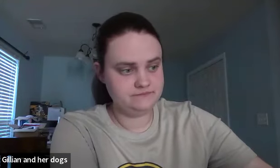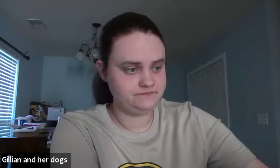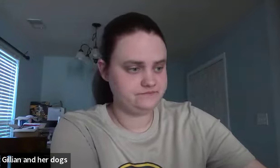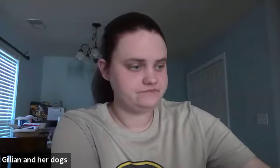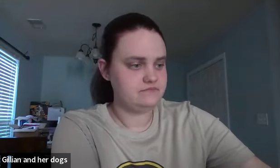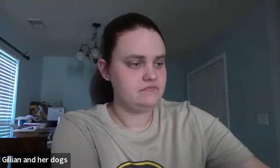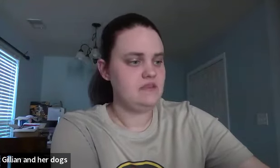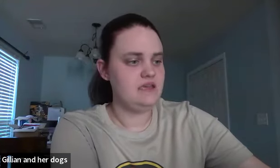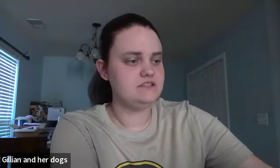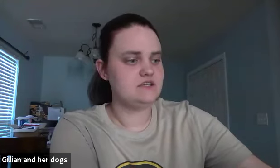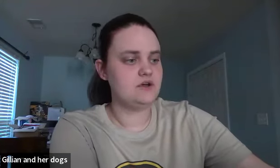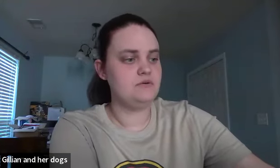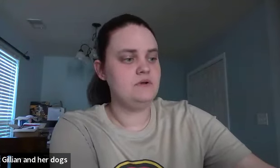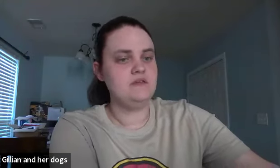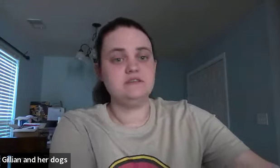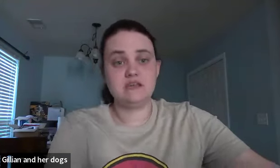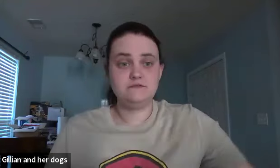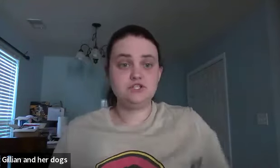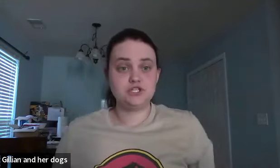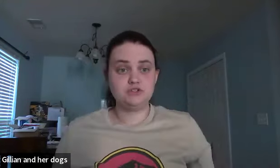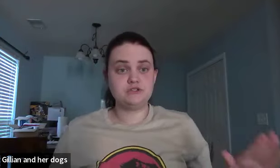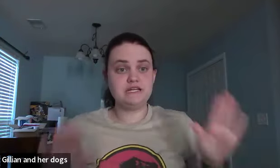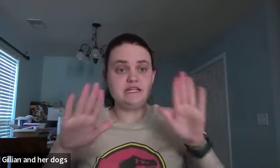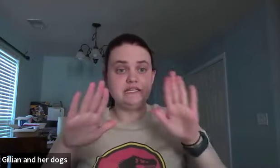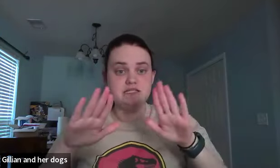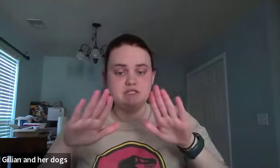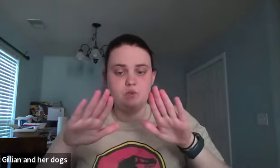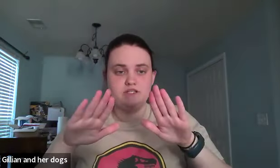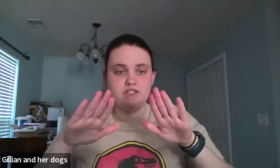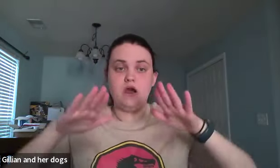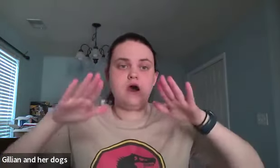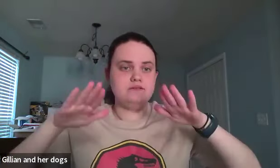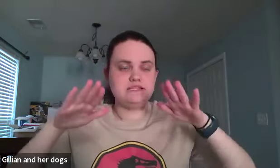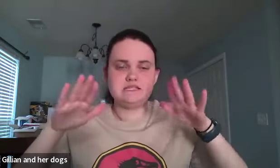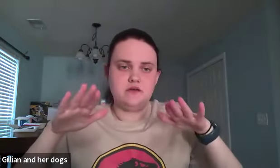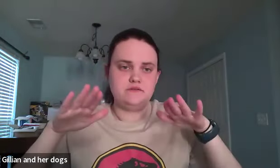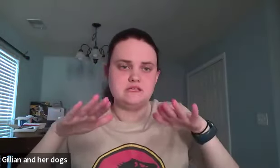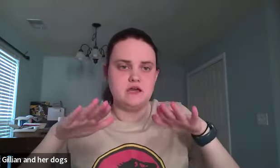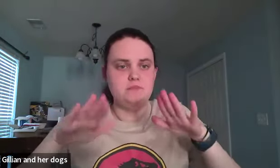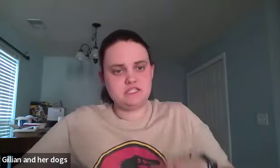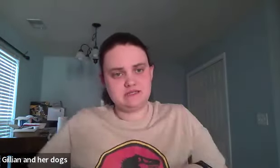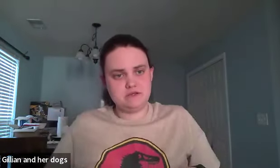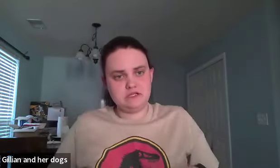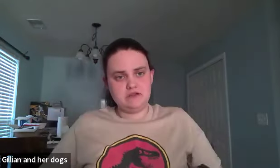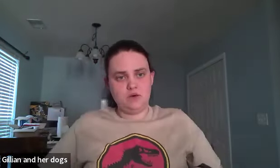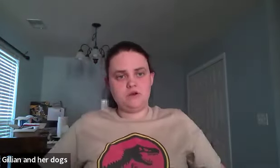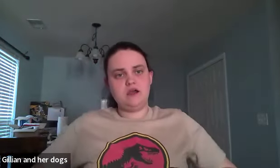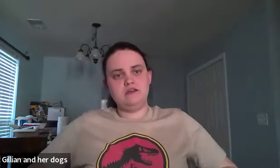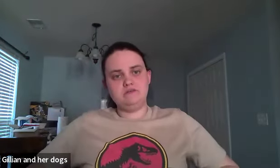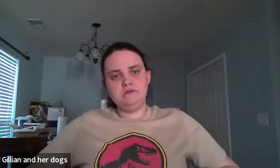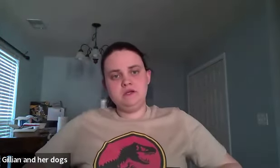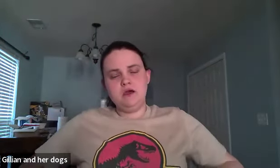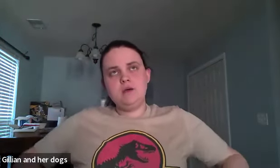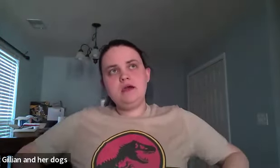children. And so the sign for children is going to, obviously it's not this high up. It's typically lower, kind of